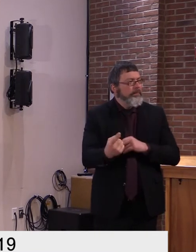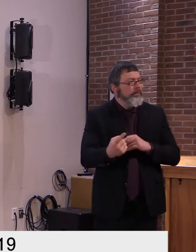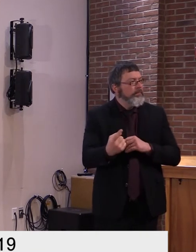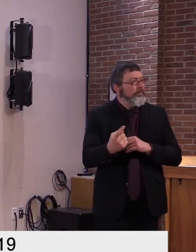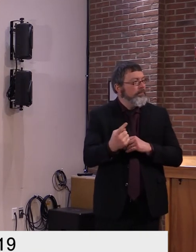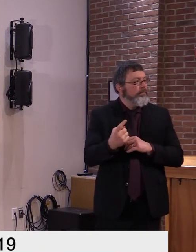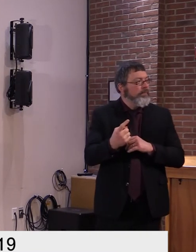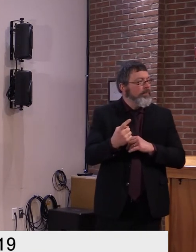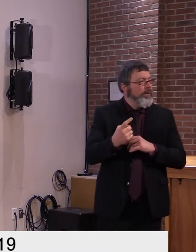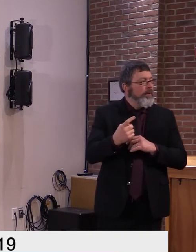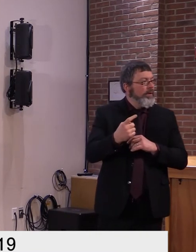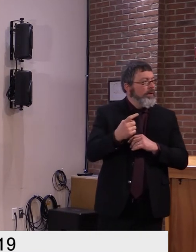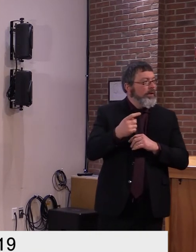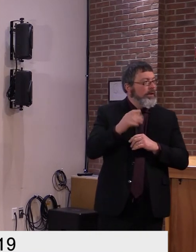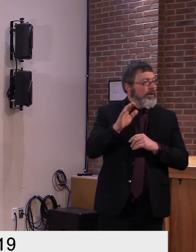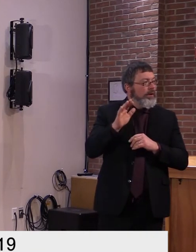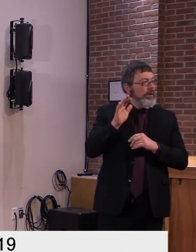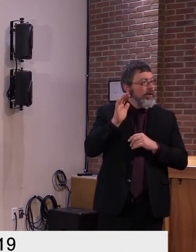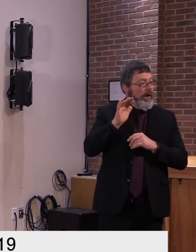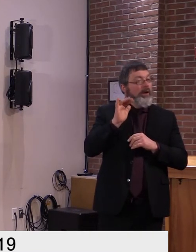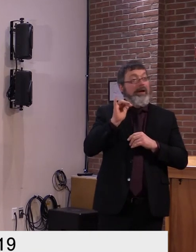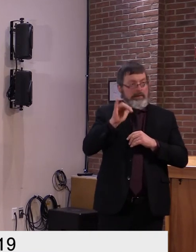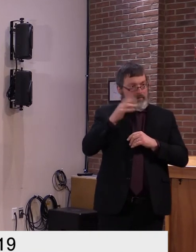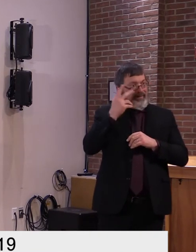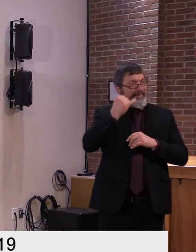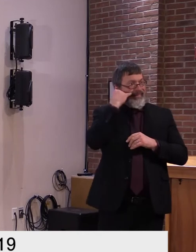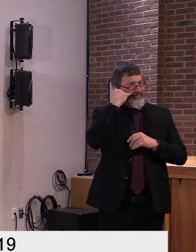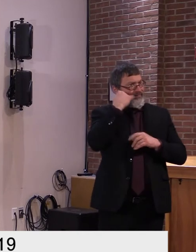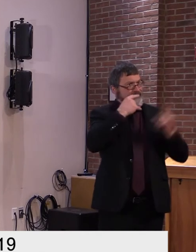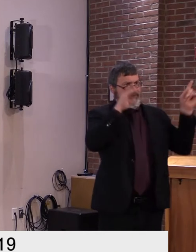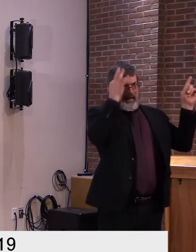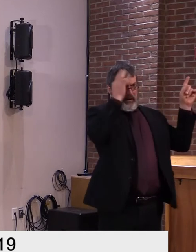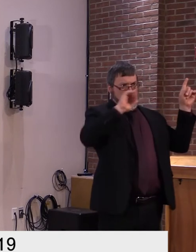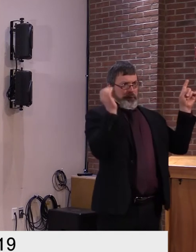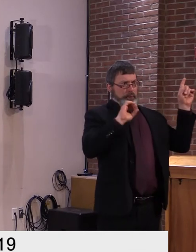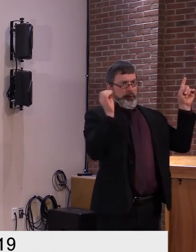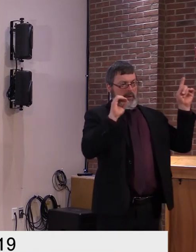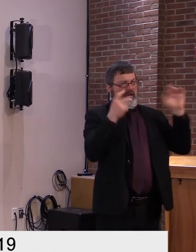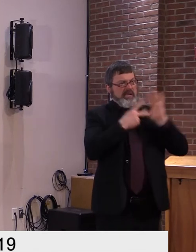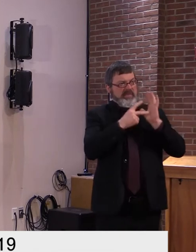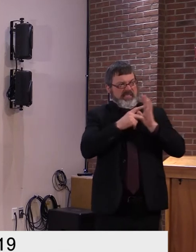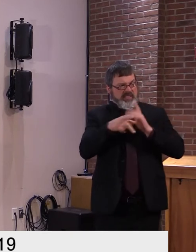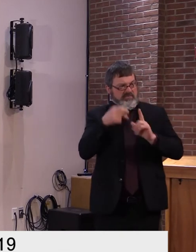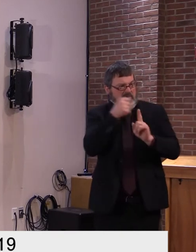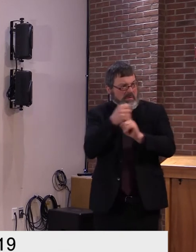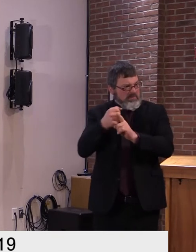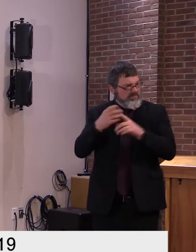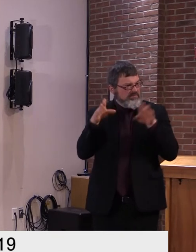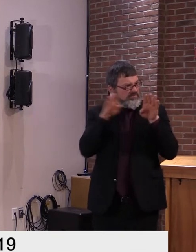Yes, thank you, Tim. You know, we honestly don't know what will be available